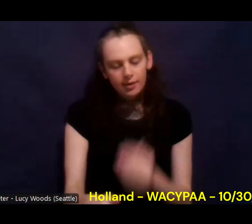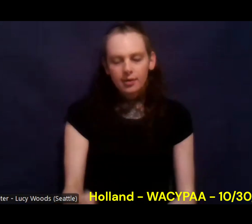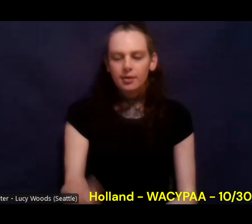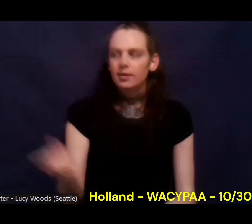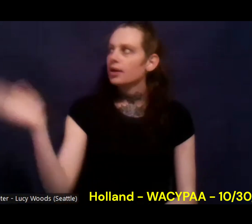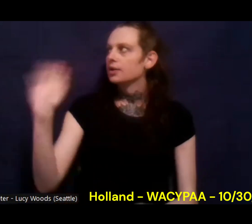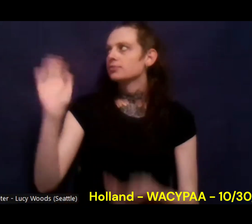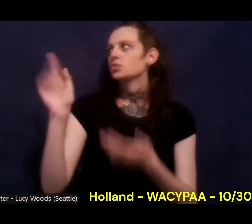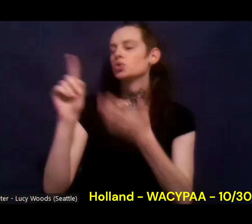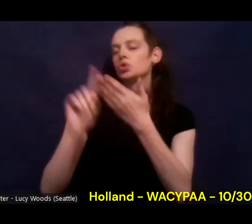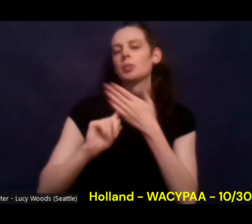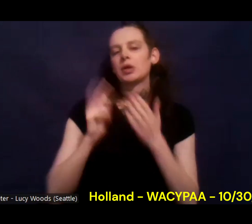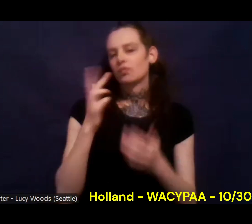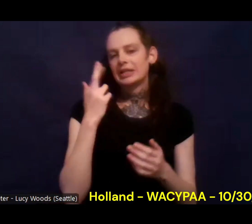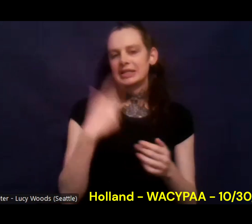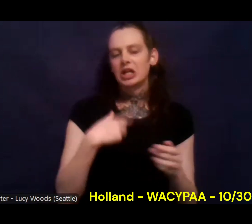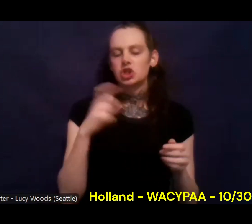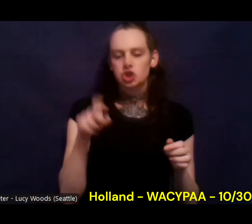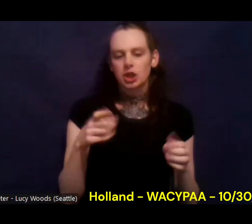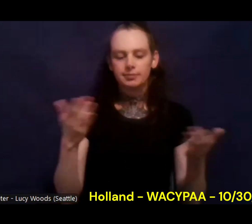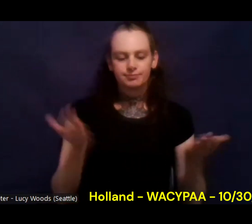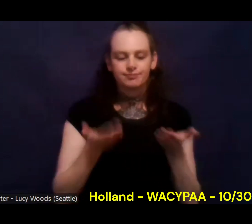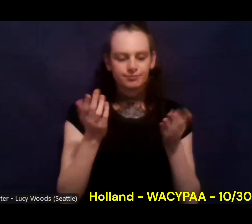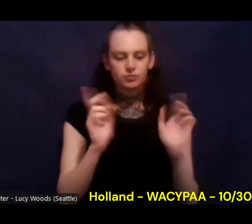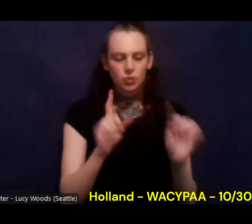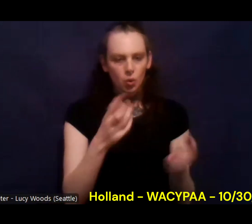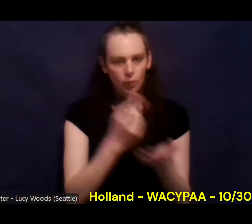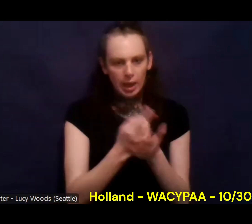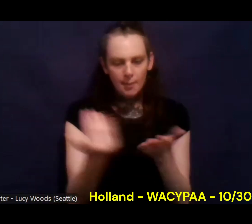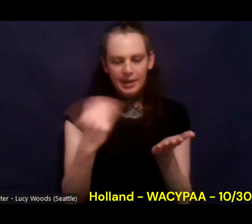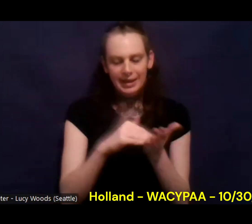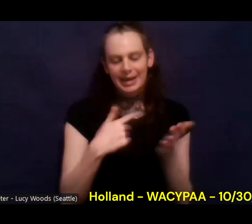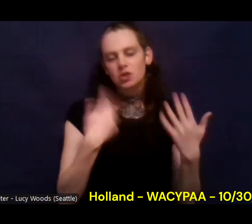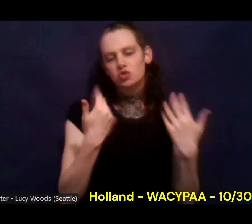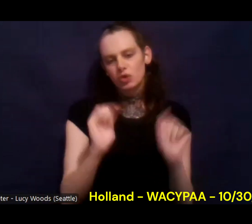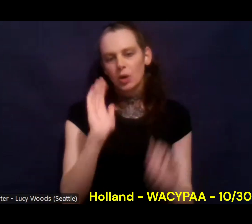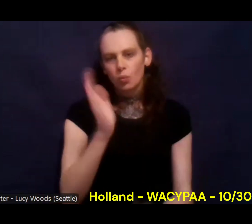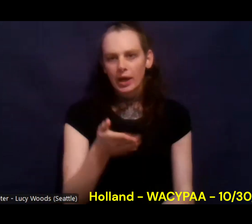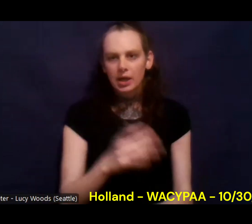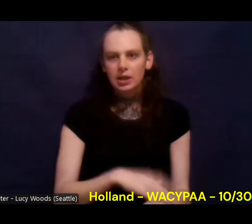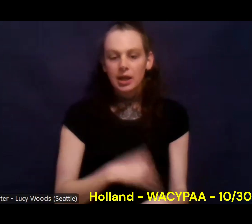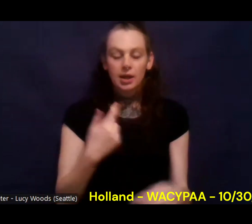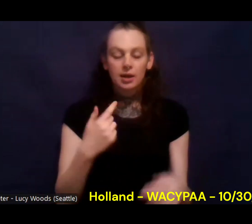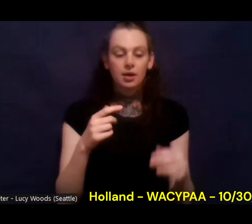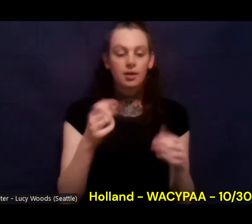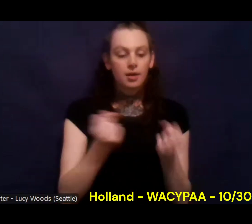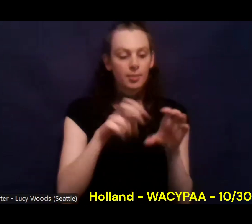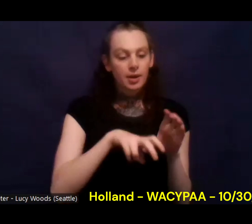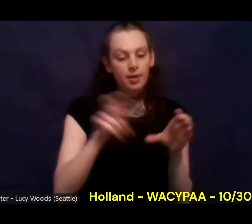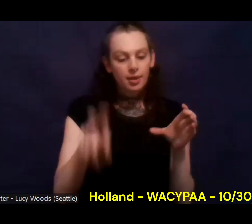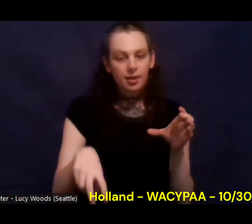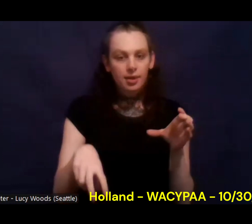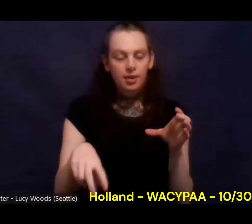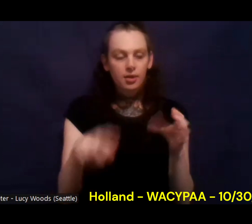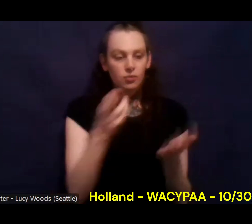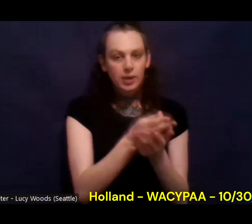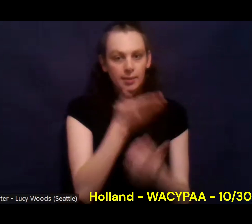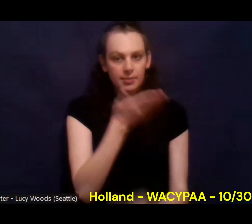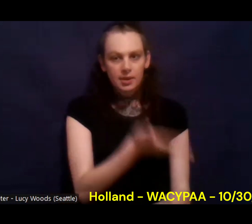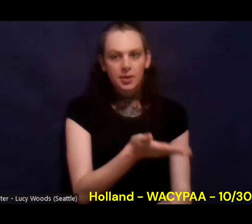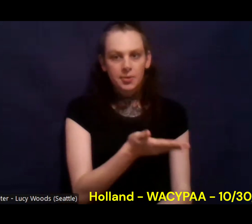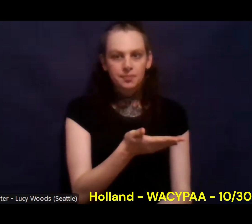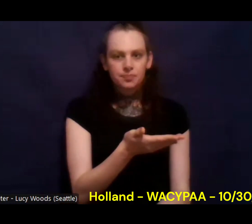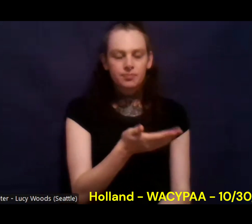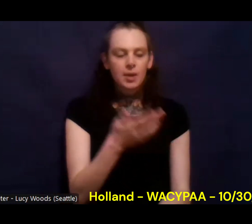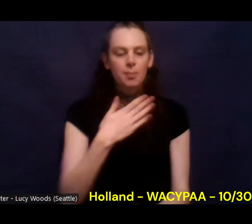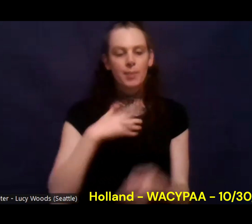why I'm supposed to be here. I will give this like an honest effort. And when I got out of the car at the treatment center, one of my friends who I've known in the WACYPAA world for a really